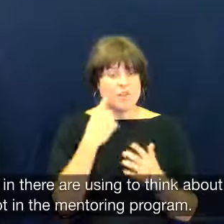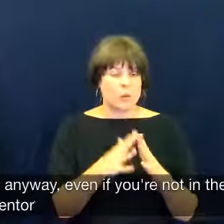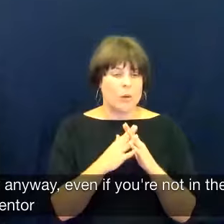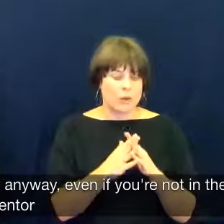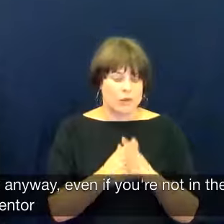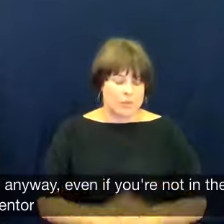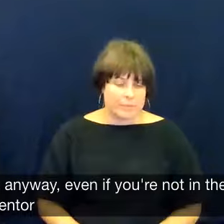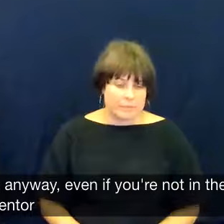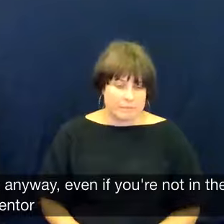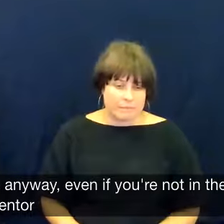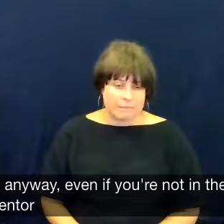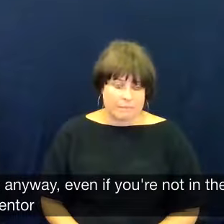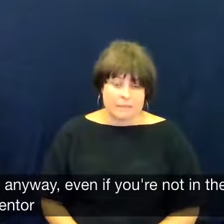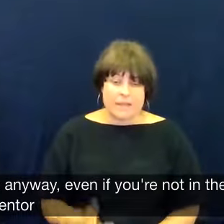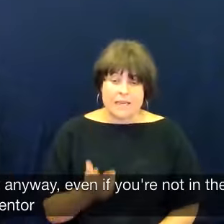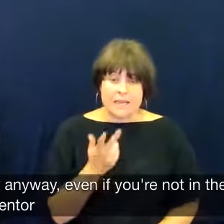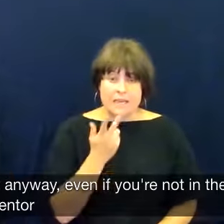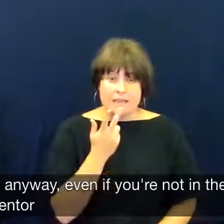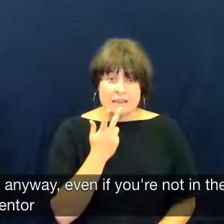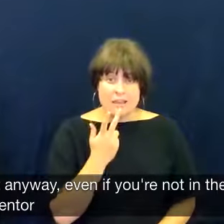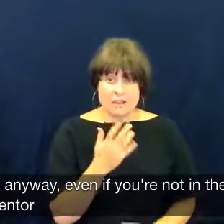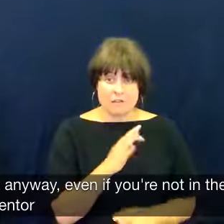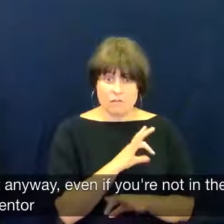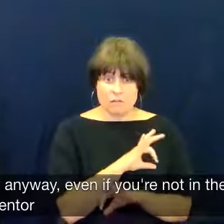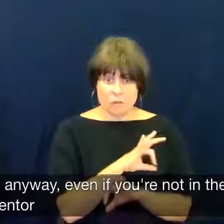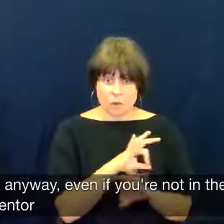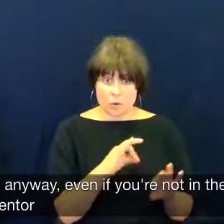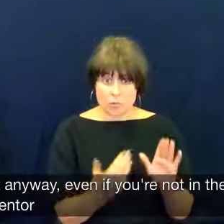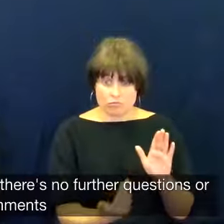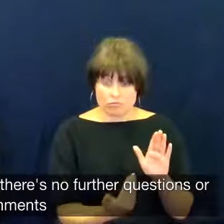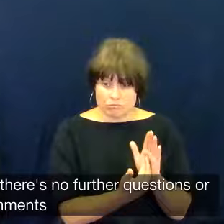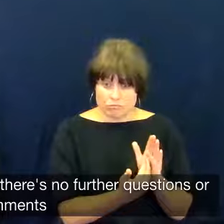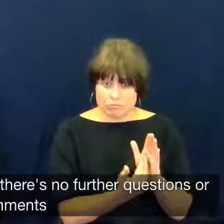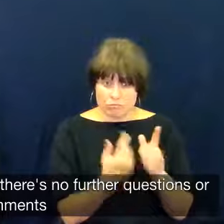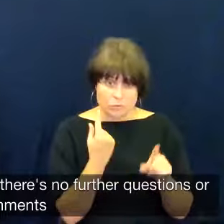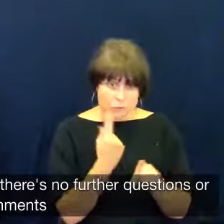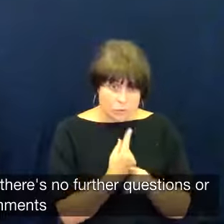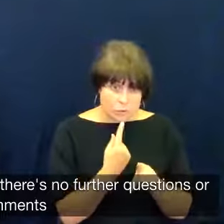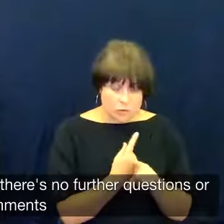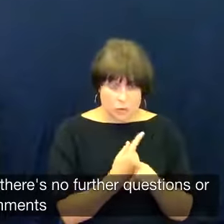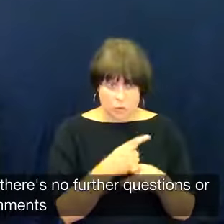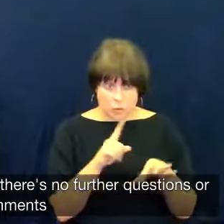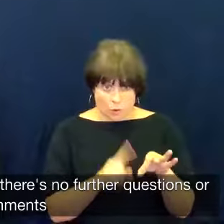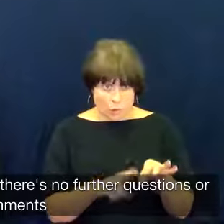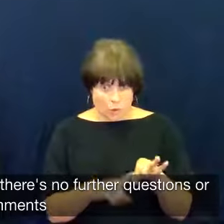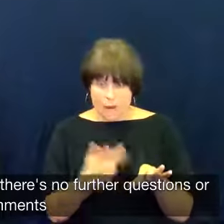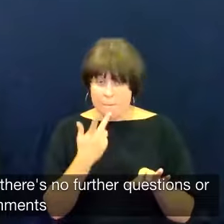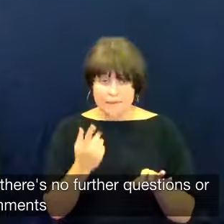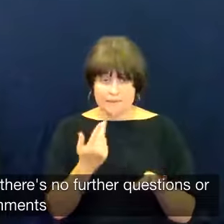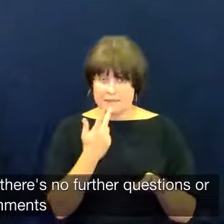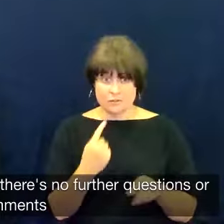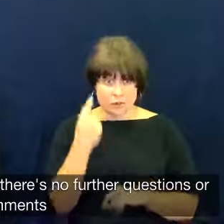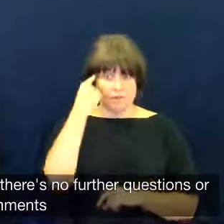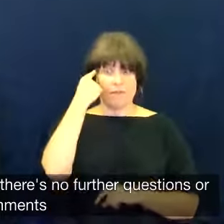So if there's no further questions or comments, and do feel free to jump on while I'm talking if you think of